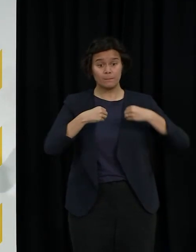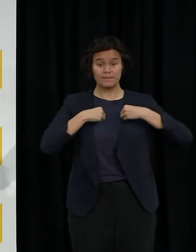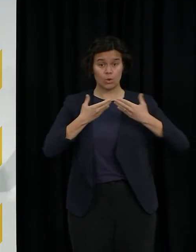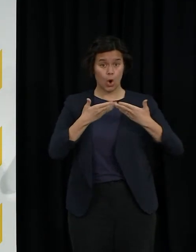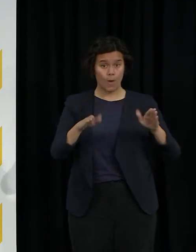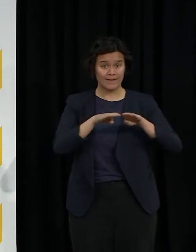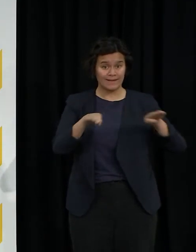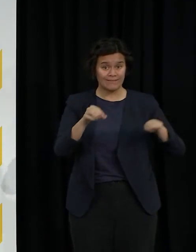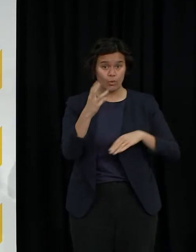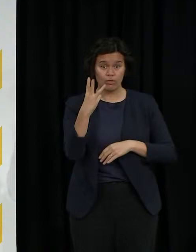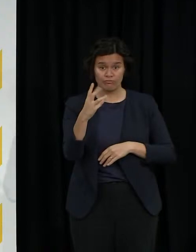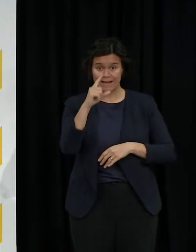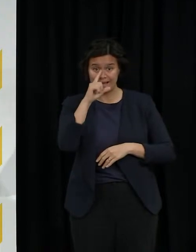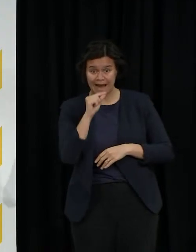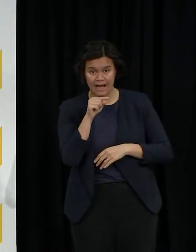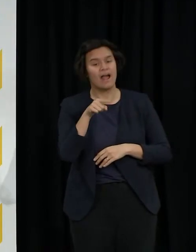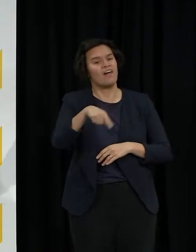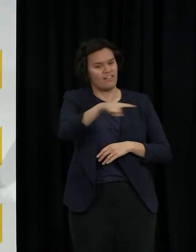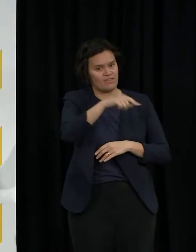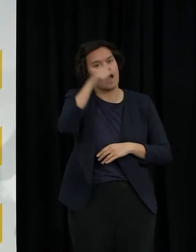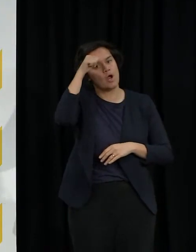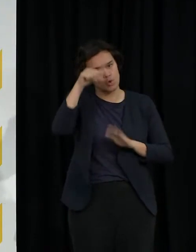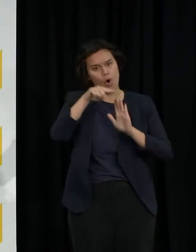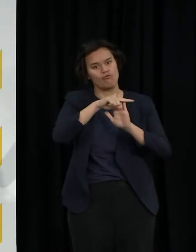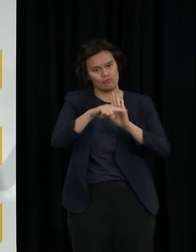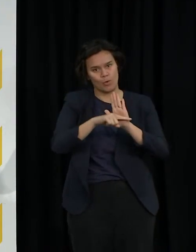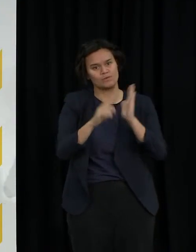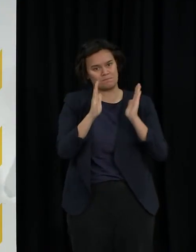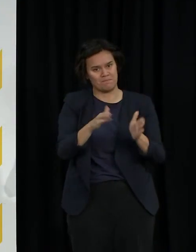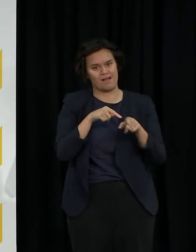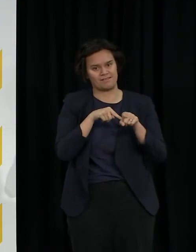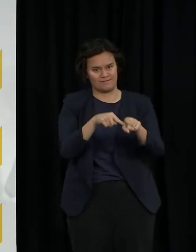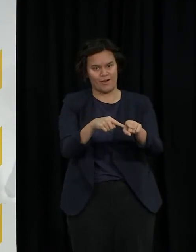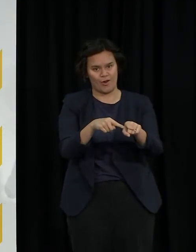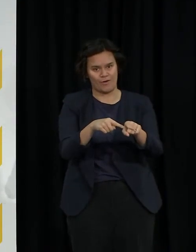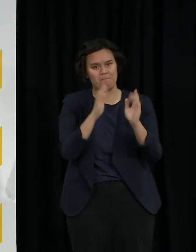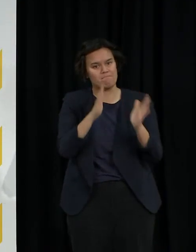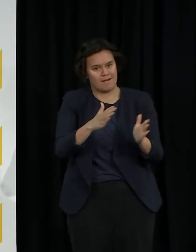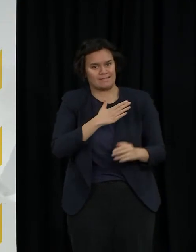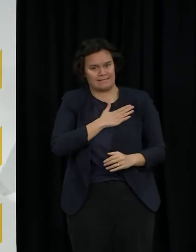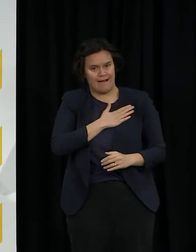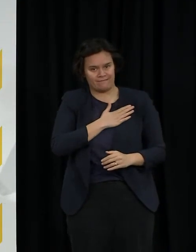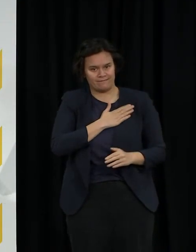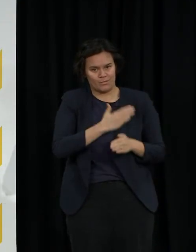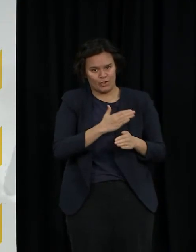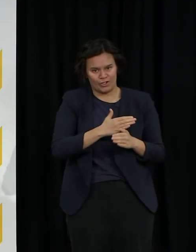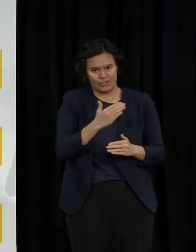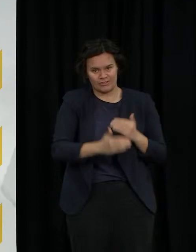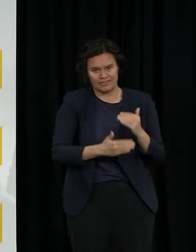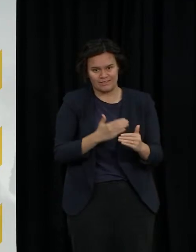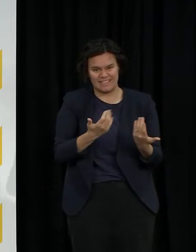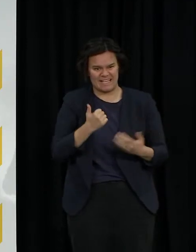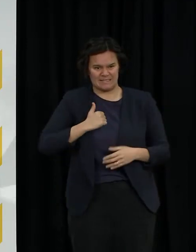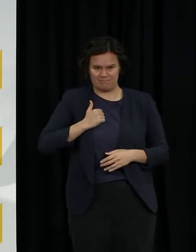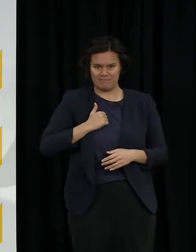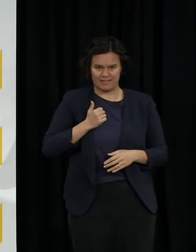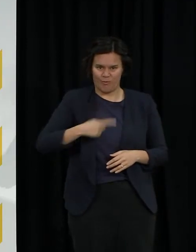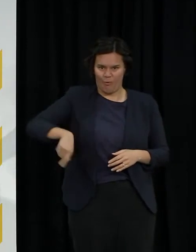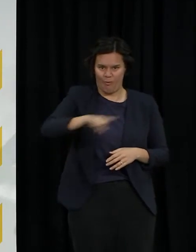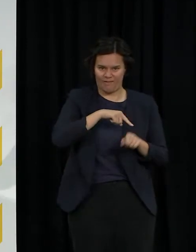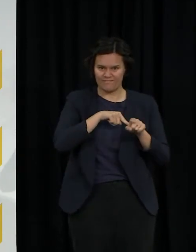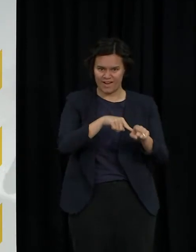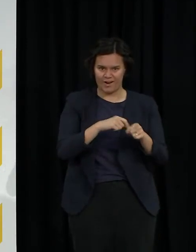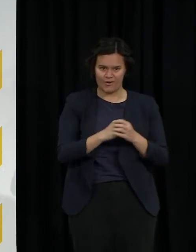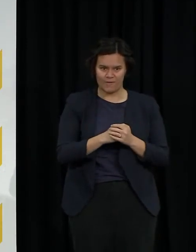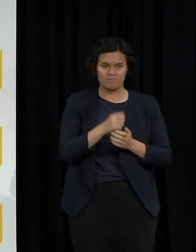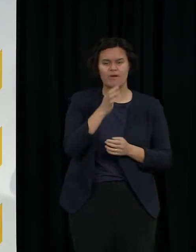know that there are rules that they need to follow to be a safe business, and we would expect any industry to be following that. I guess with construction sites